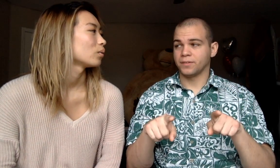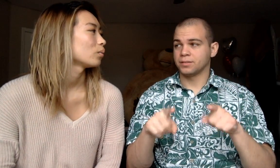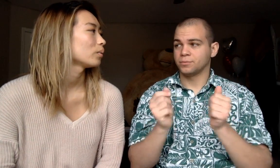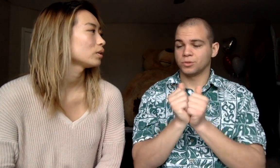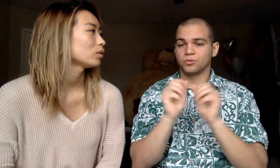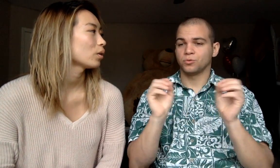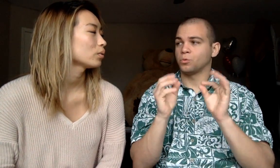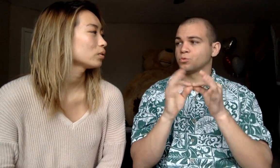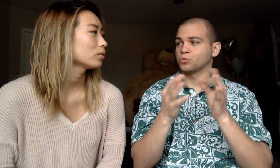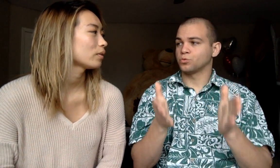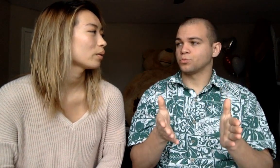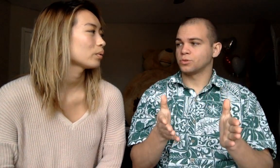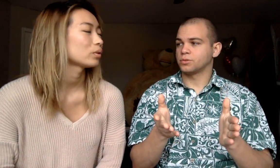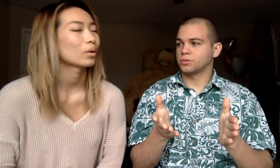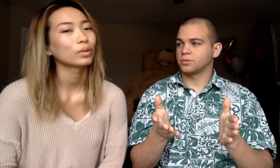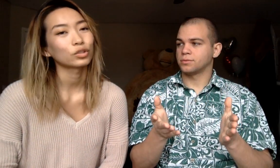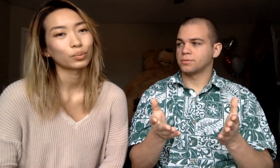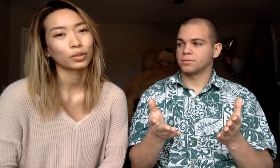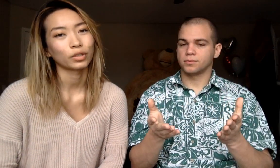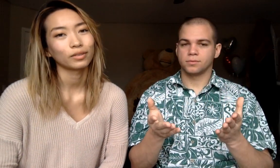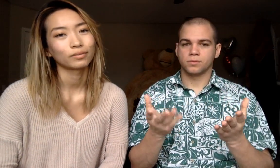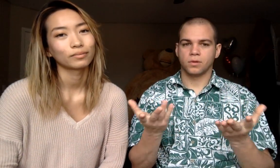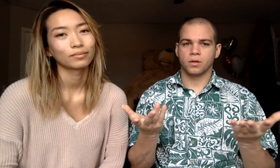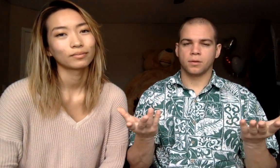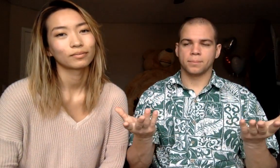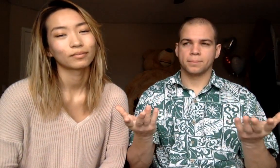When you go to an event with no interpreter,